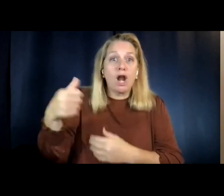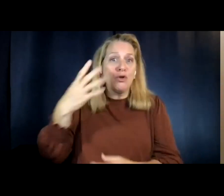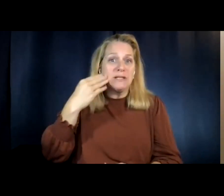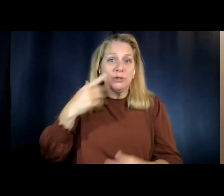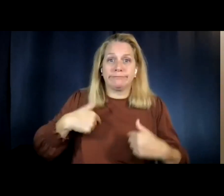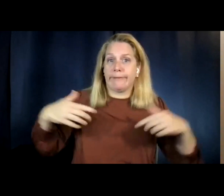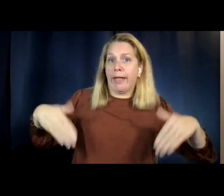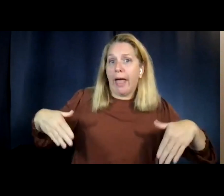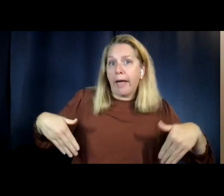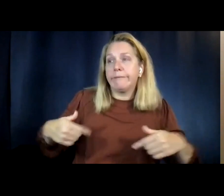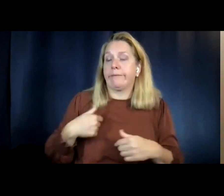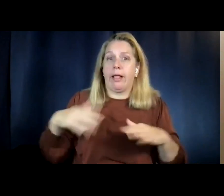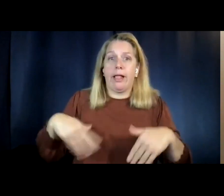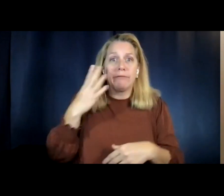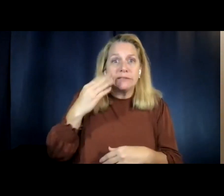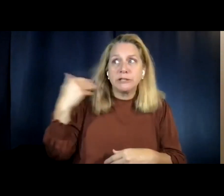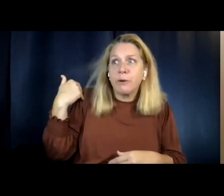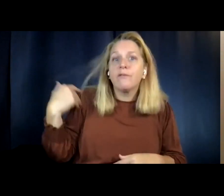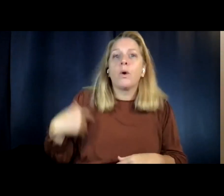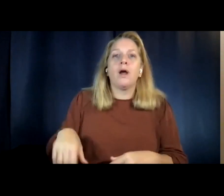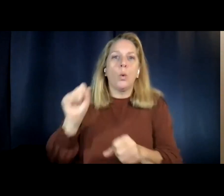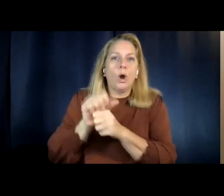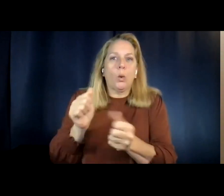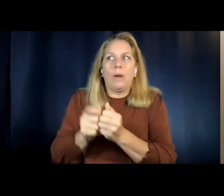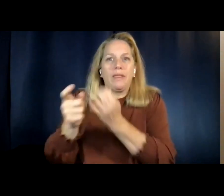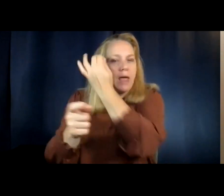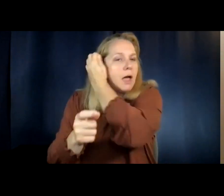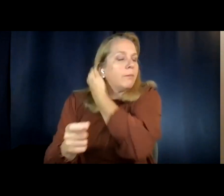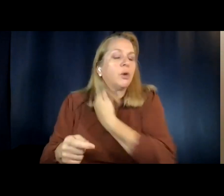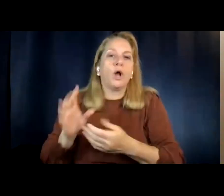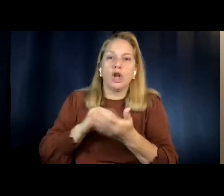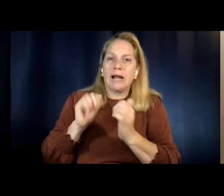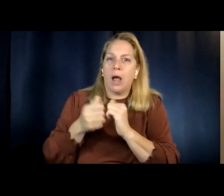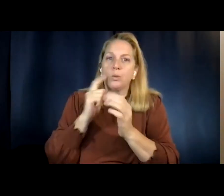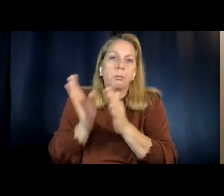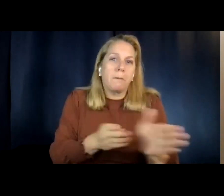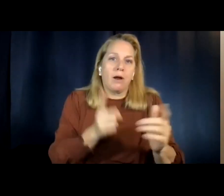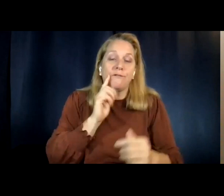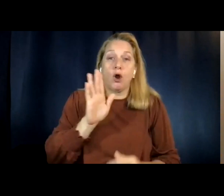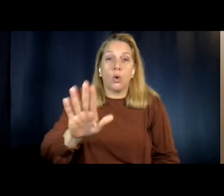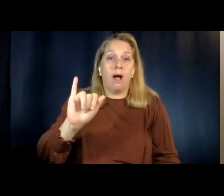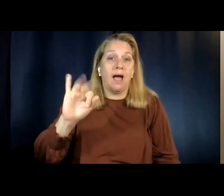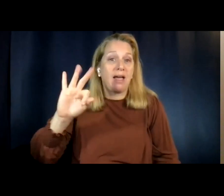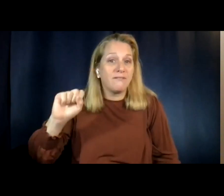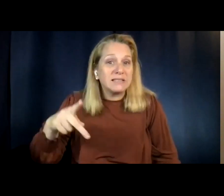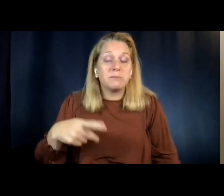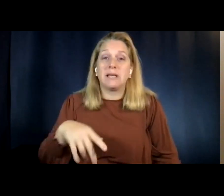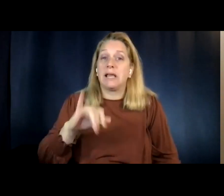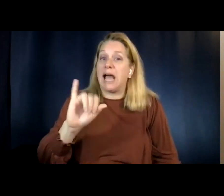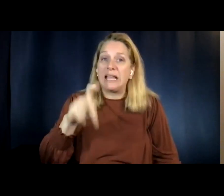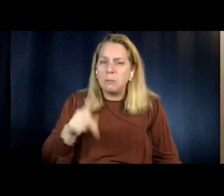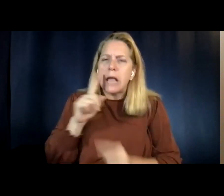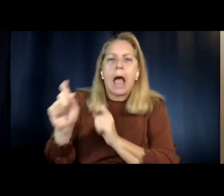done before. So working with them, you'll learn how to prepare for your IFSP or your IEP.